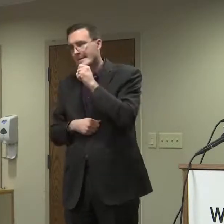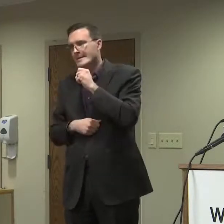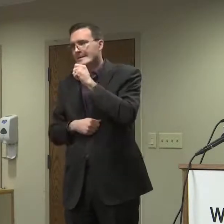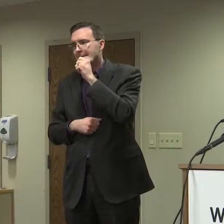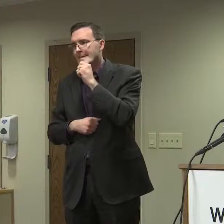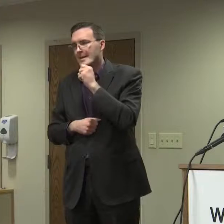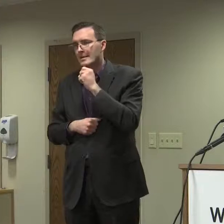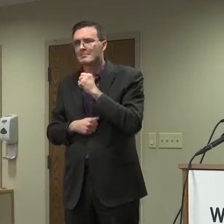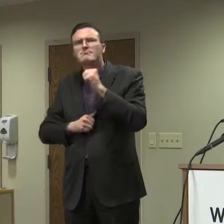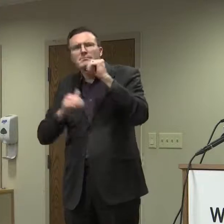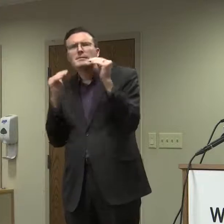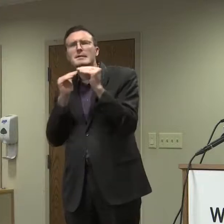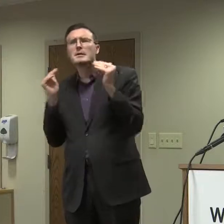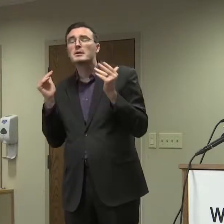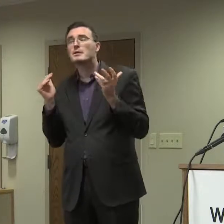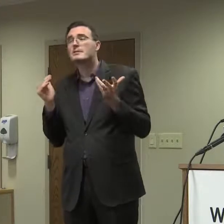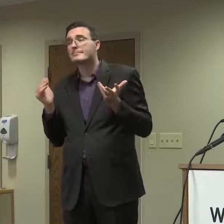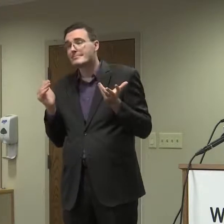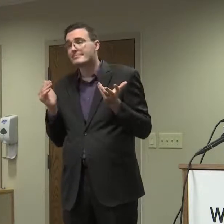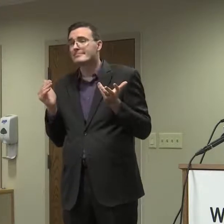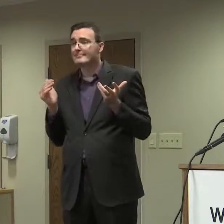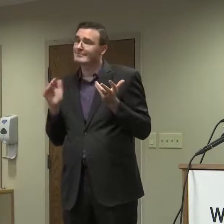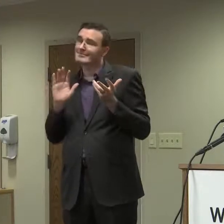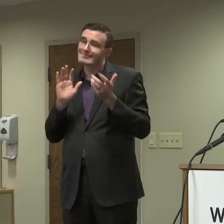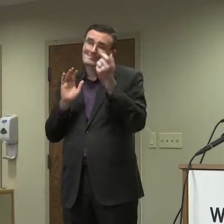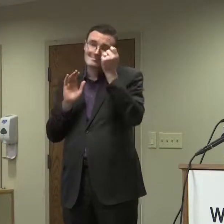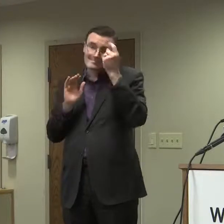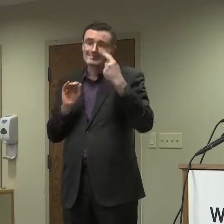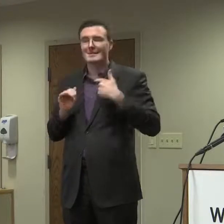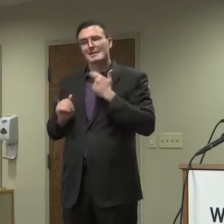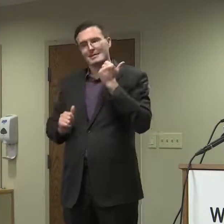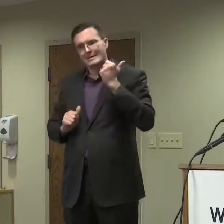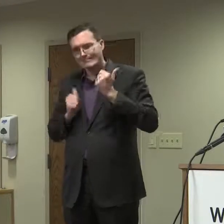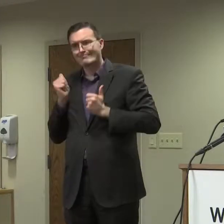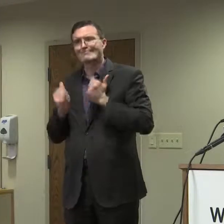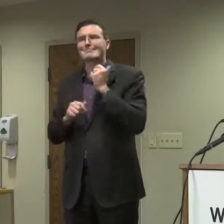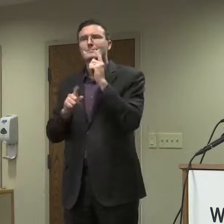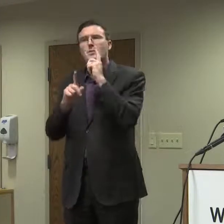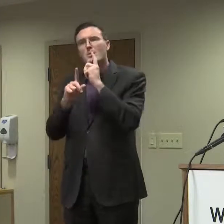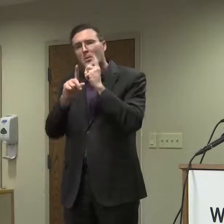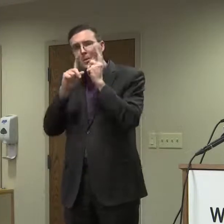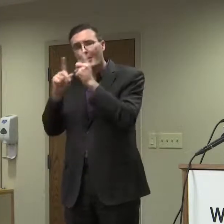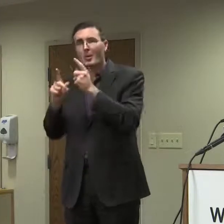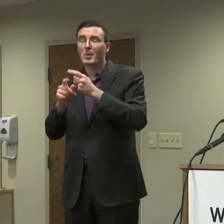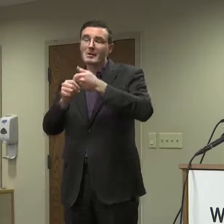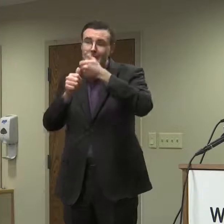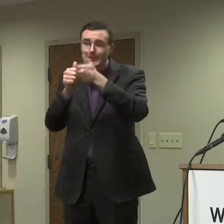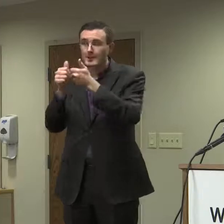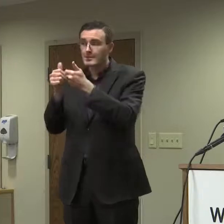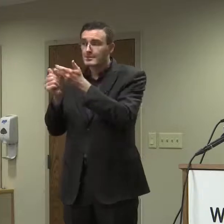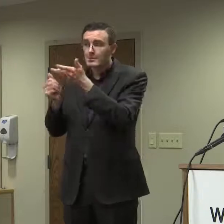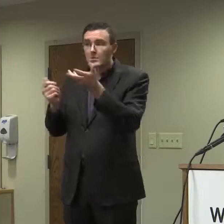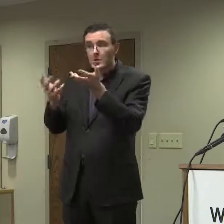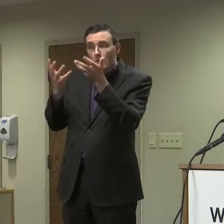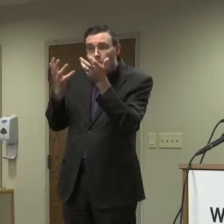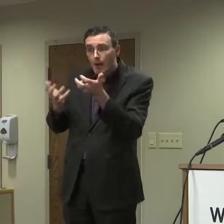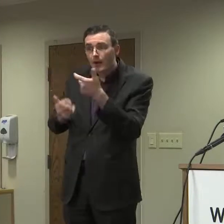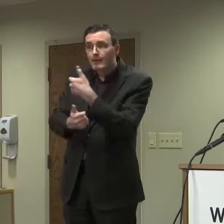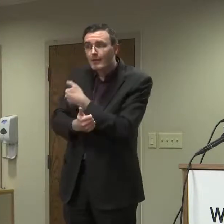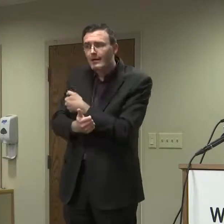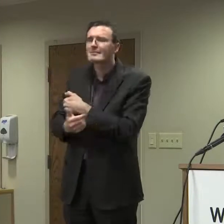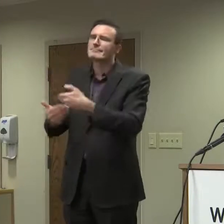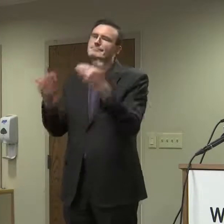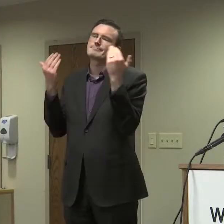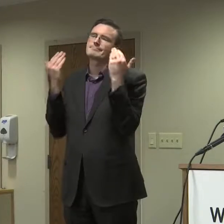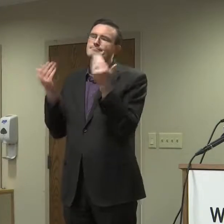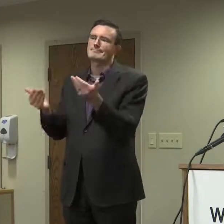seem unfair, we are working through to fairly vaccinate, to ensure that everyone who wants a vaccination can receive it. But